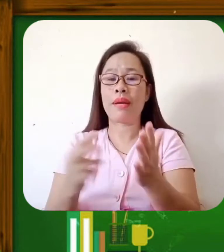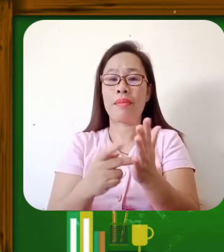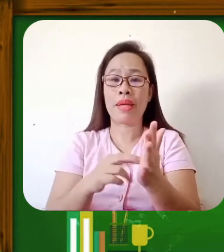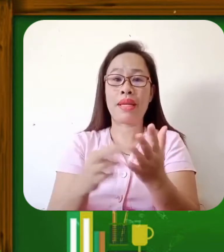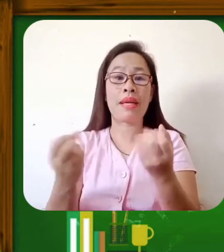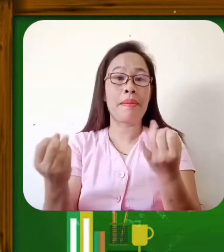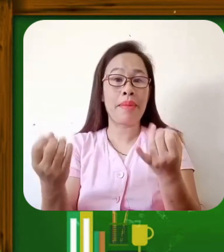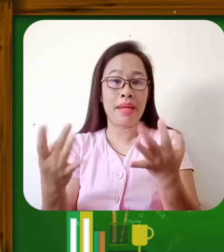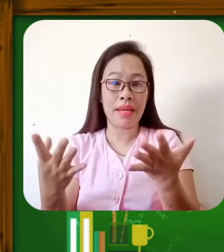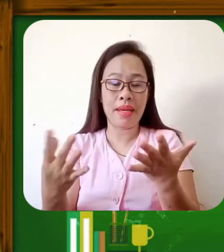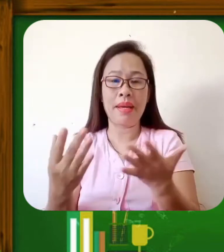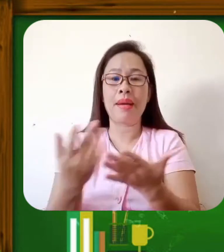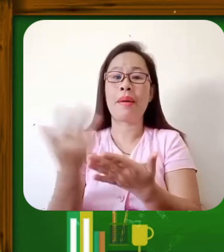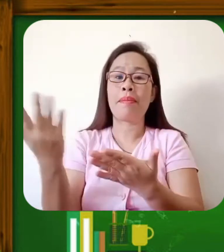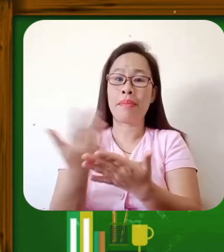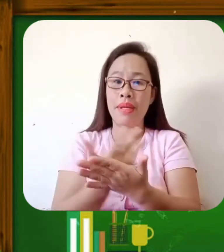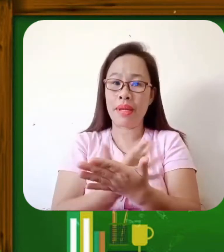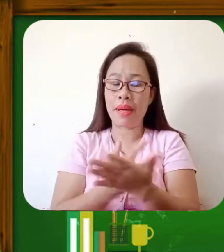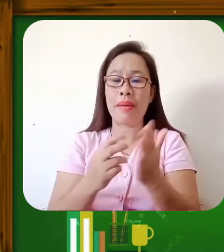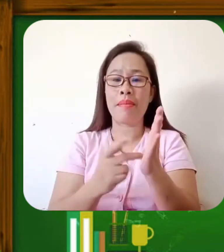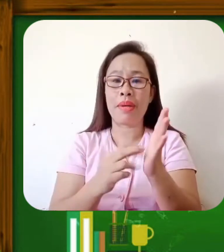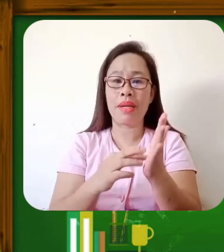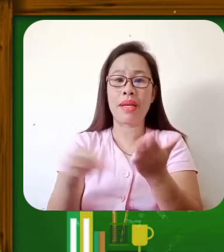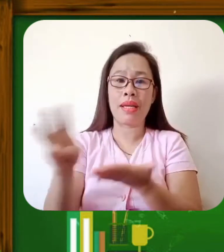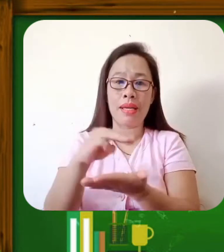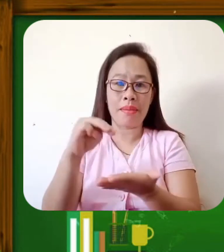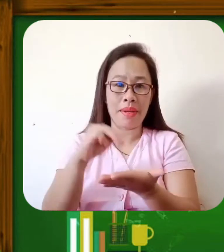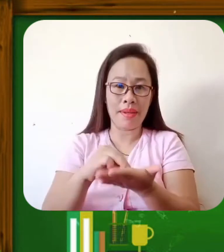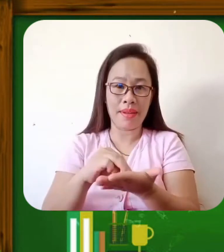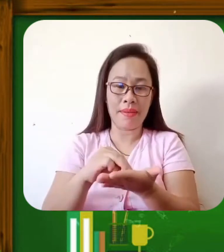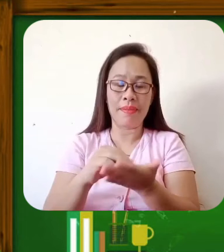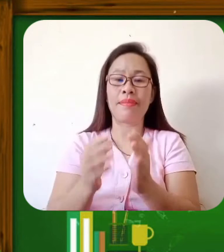many, and media means in the middle.